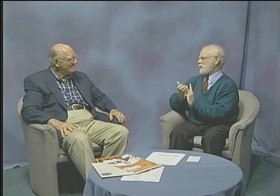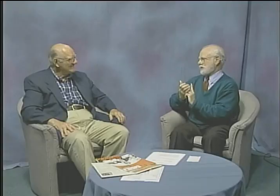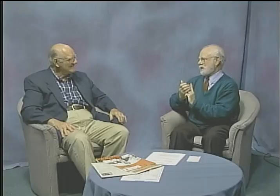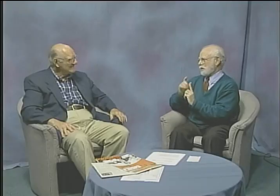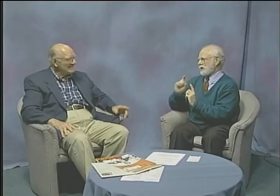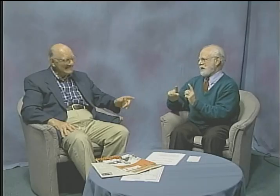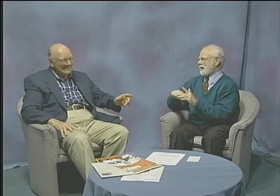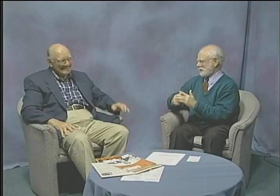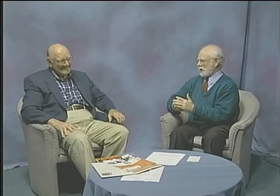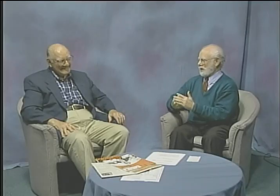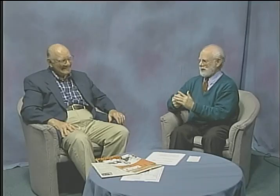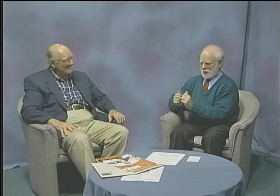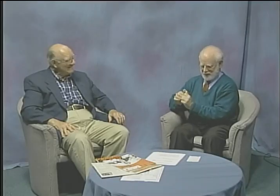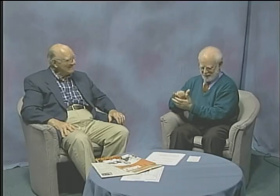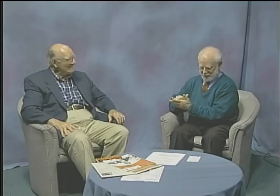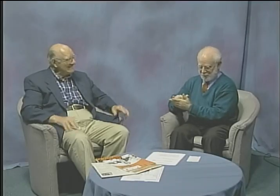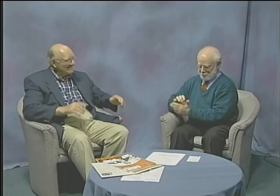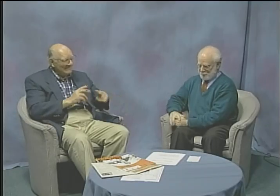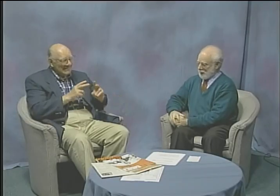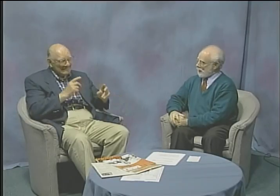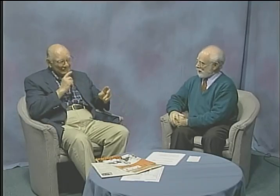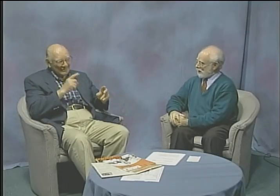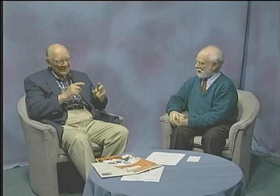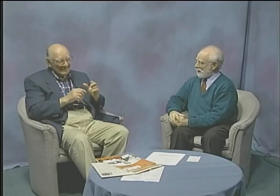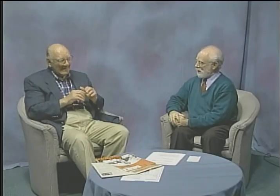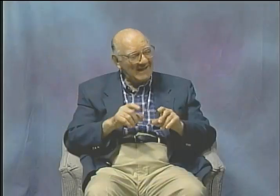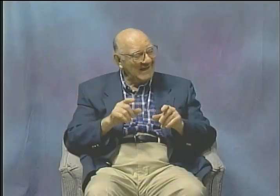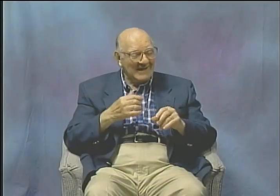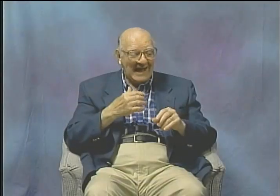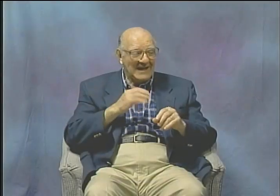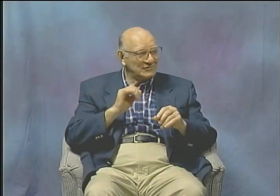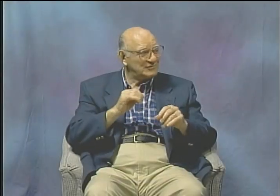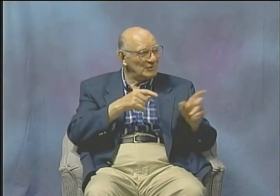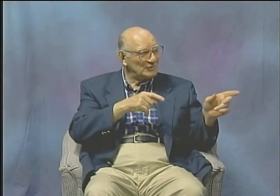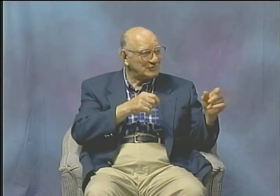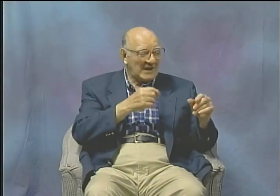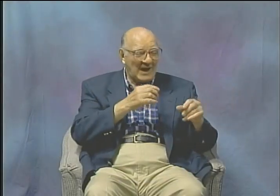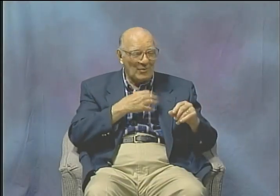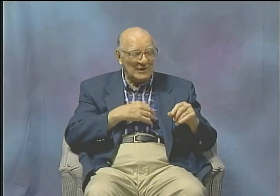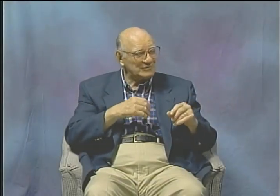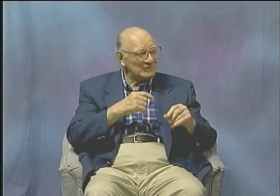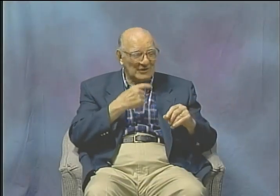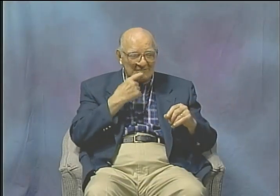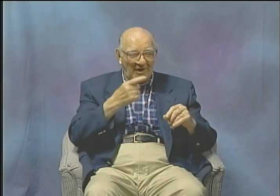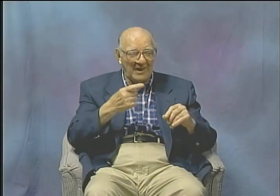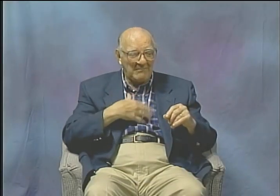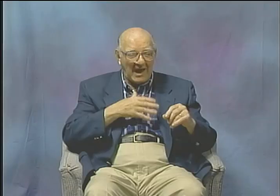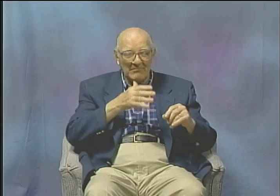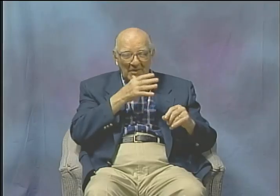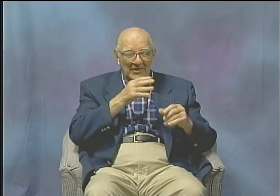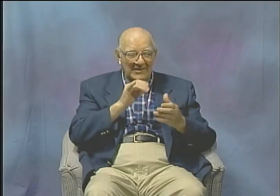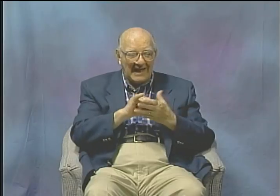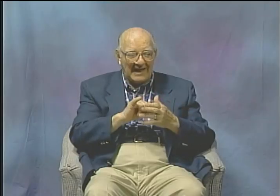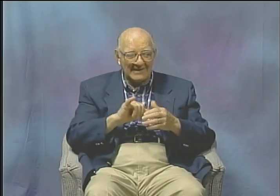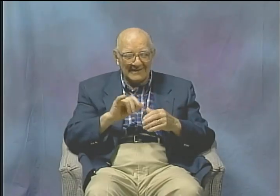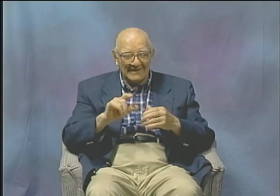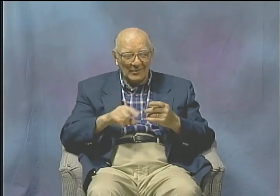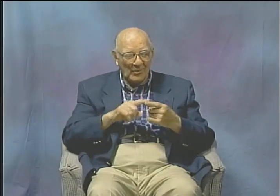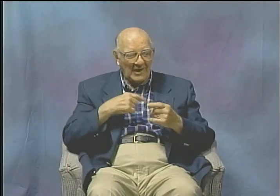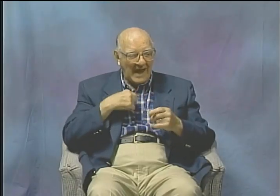their culture. Very true. So I wish you could tell my mother that when I was